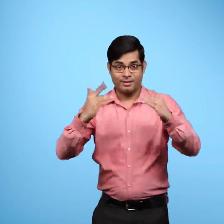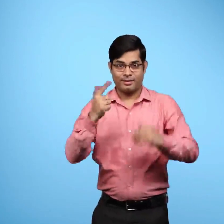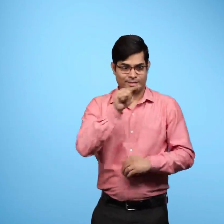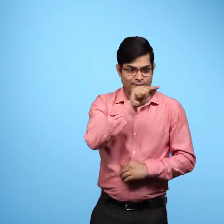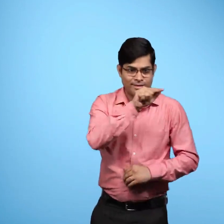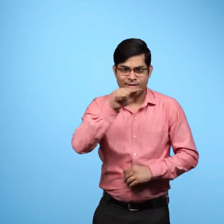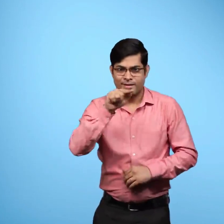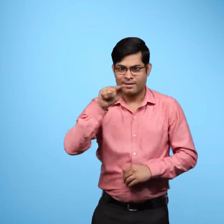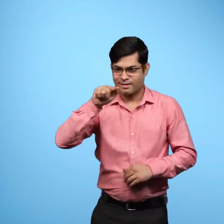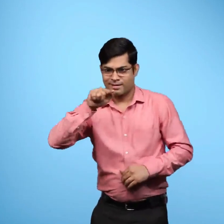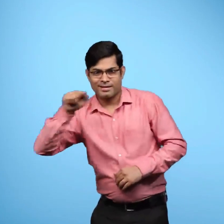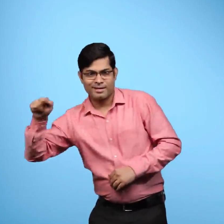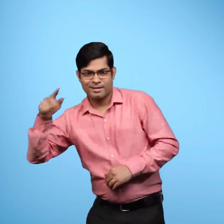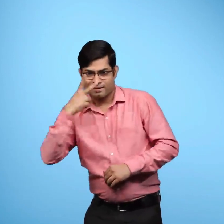and sleeping lines.